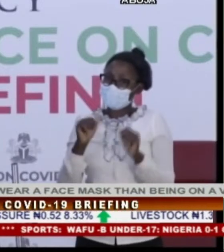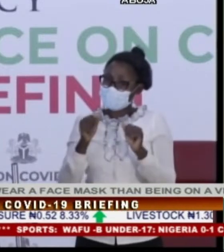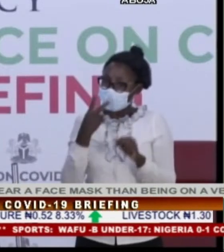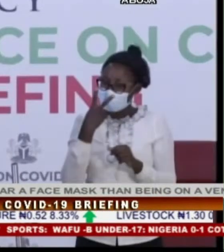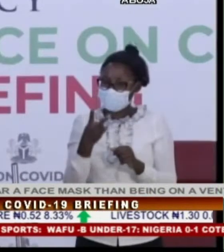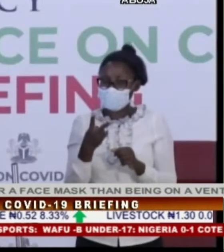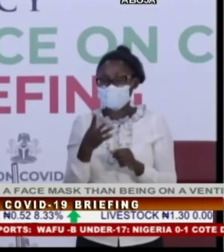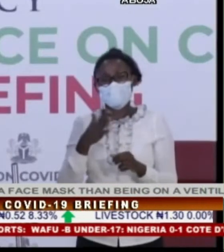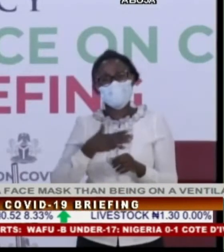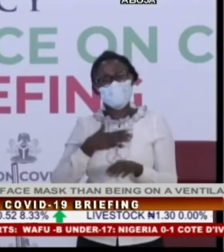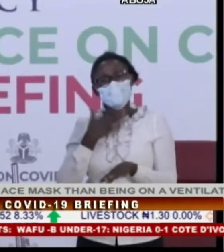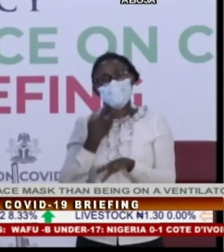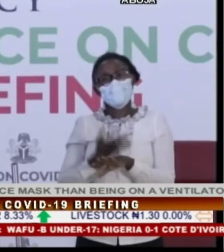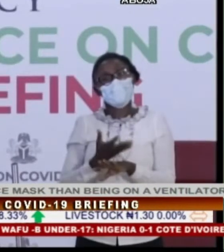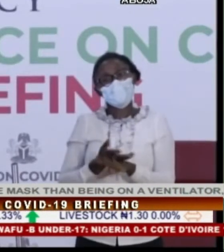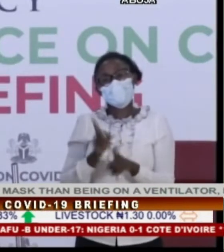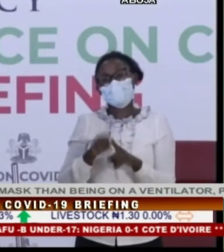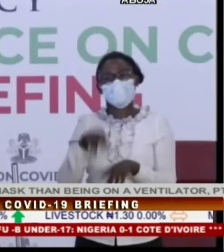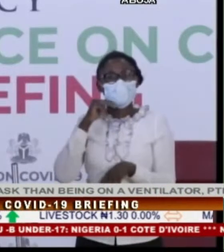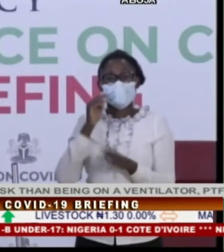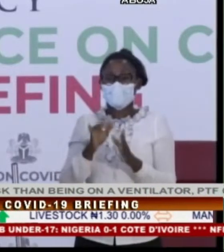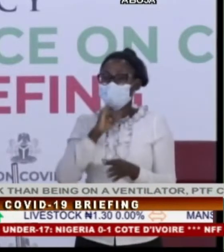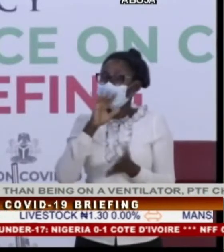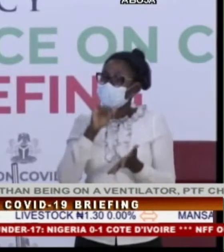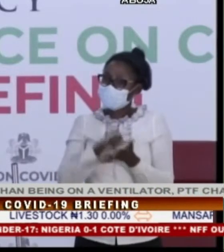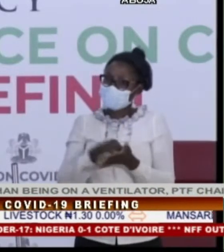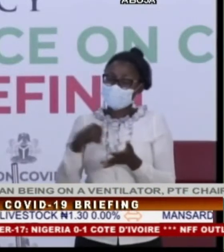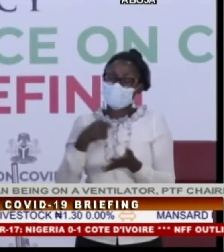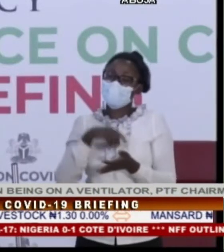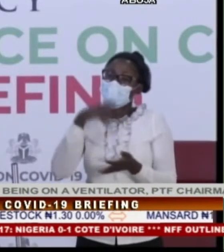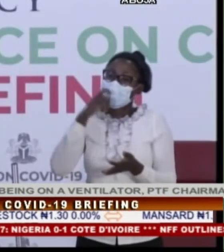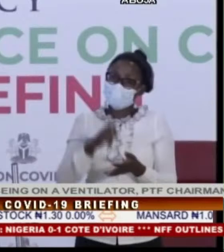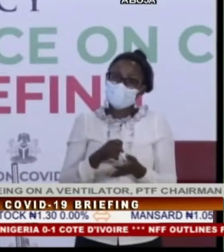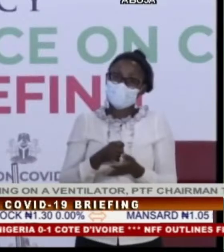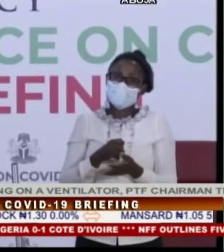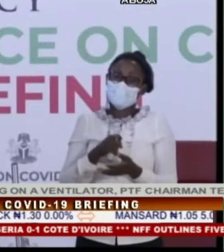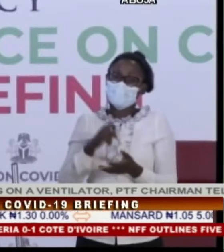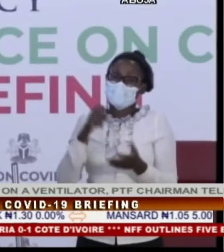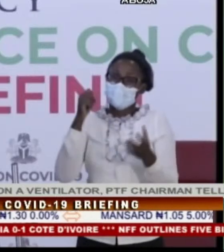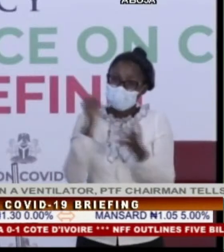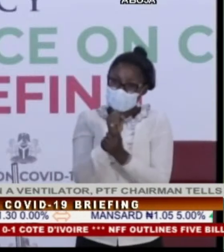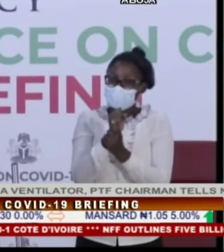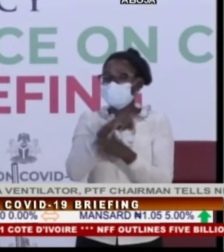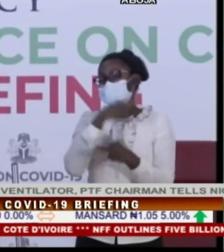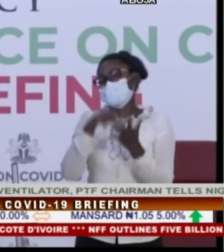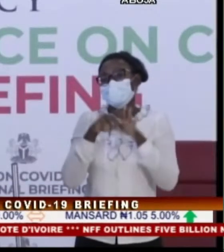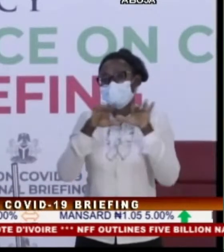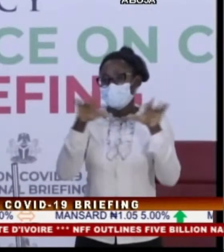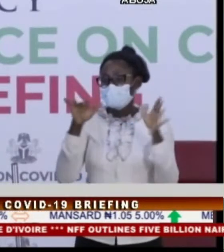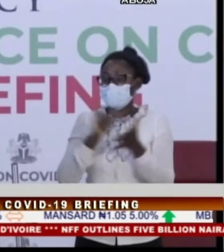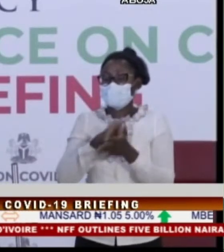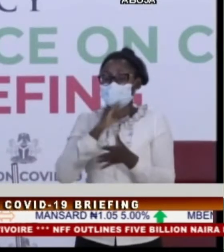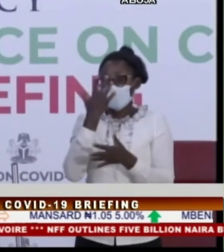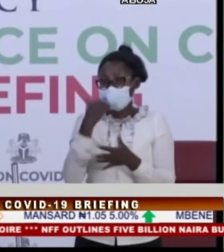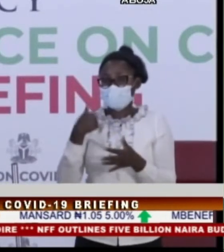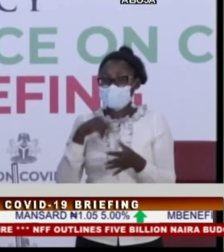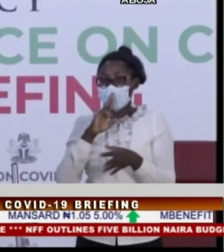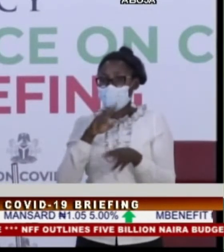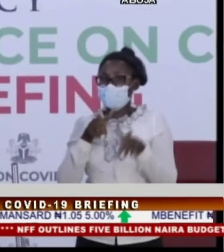Because the more people are infected, the rate of hospitalization will go up. So we'll run out of bed